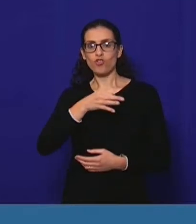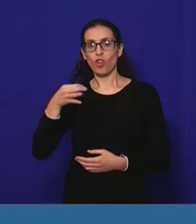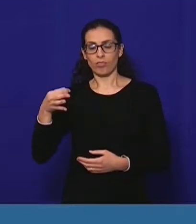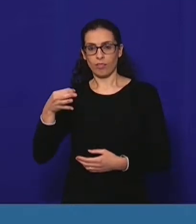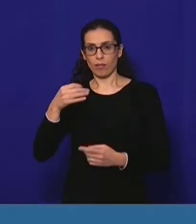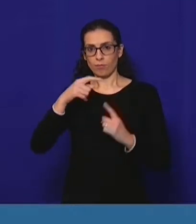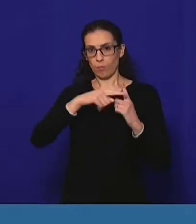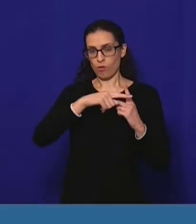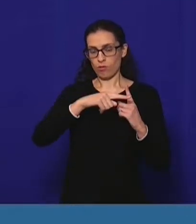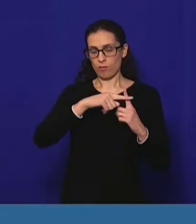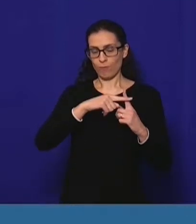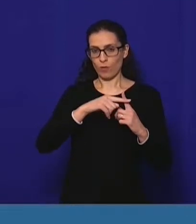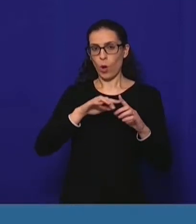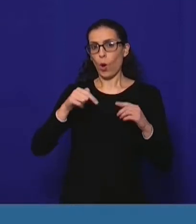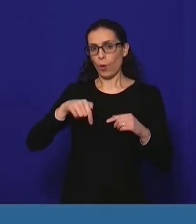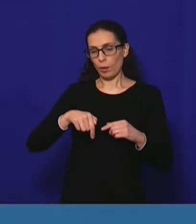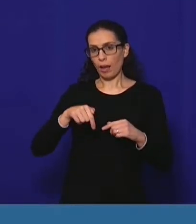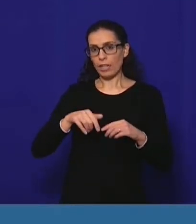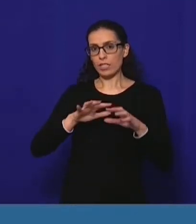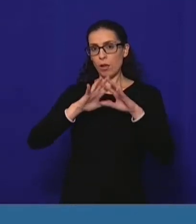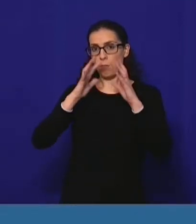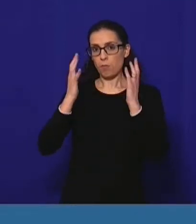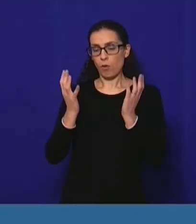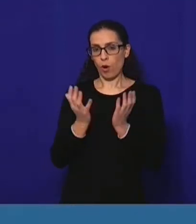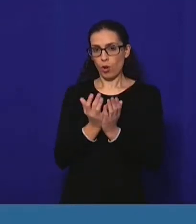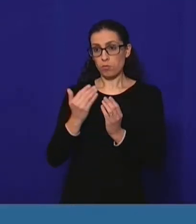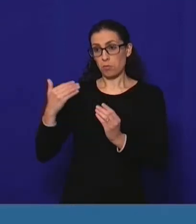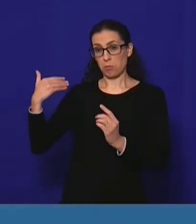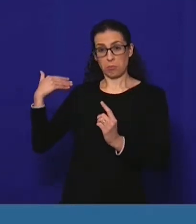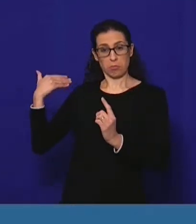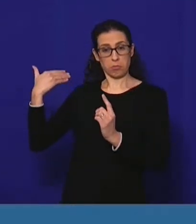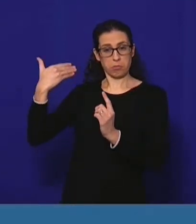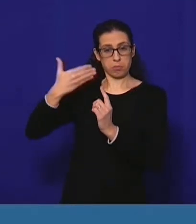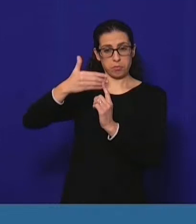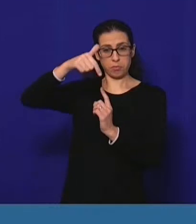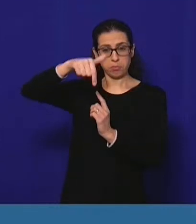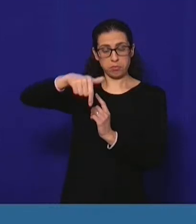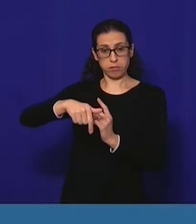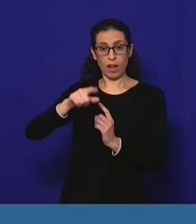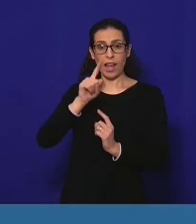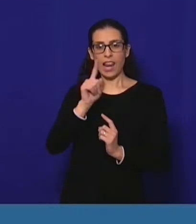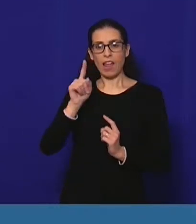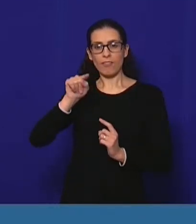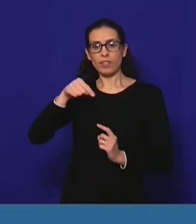allura t-total ta' każijiet issa li għandna sa mill-bidu ta' din il-pandemija huwa ta'